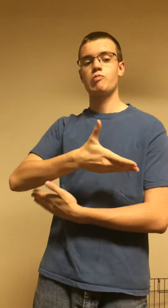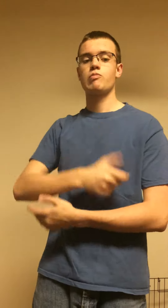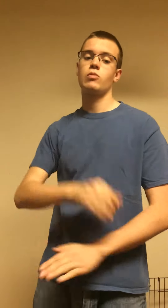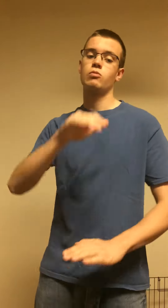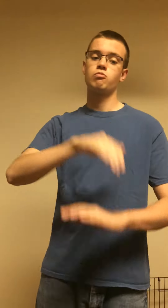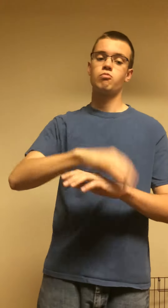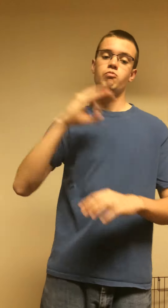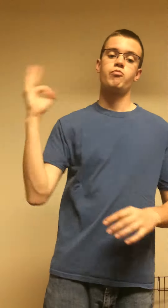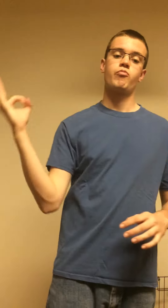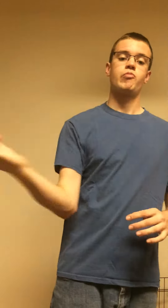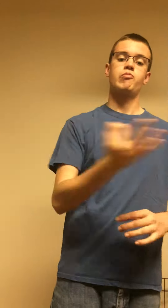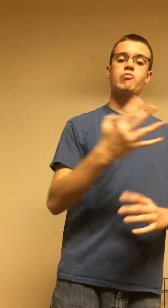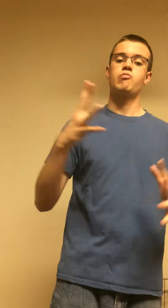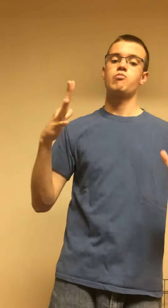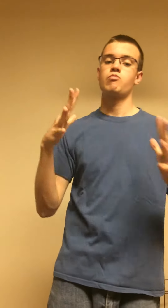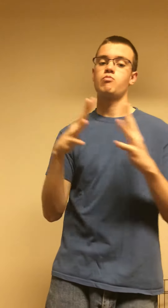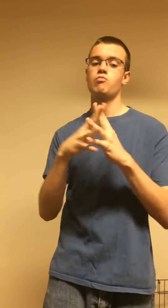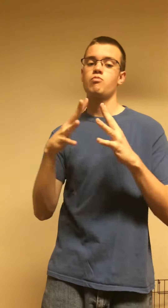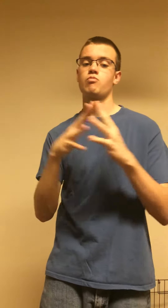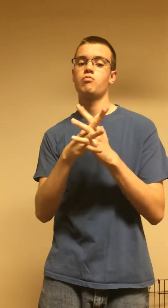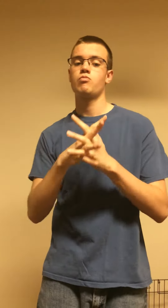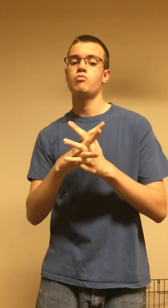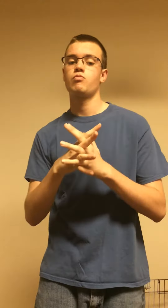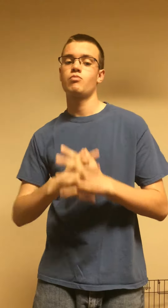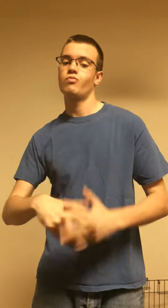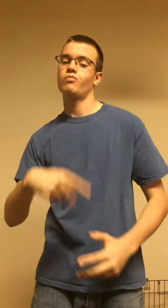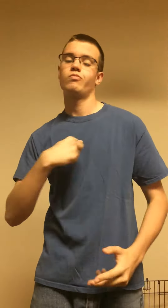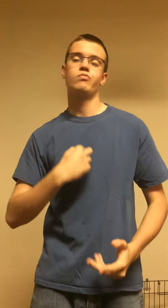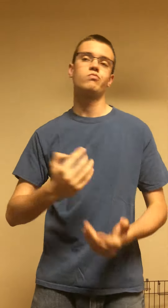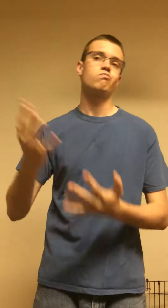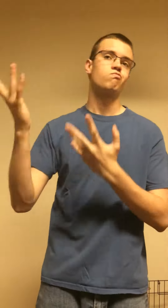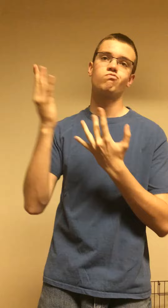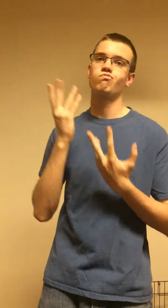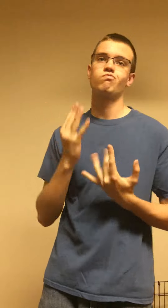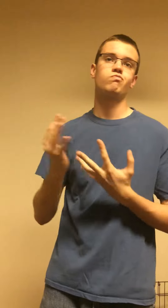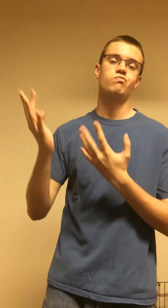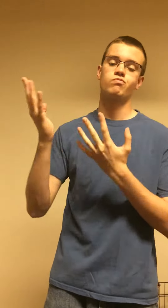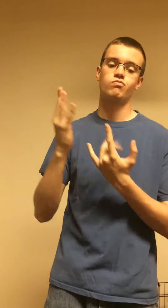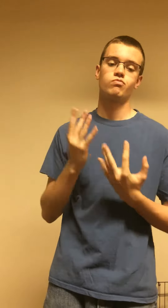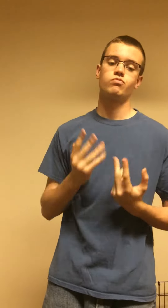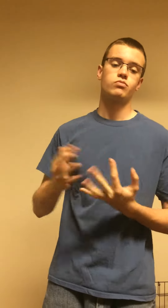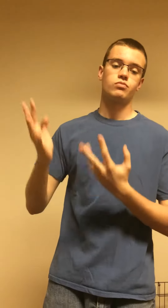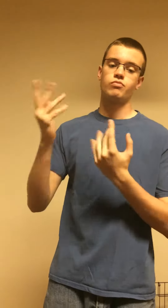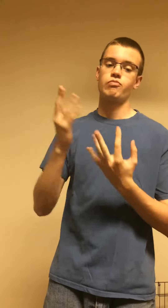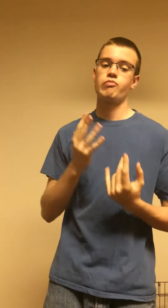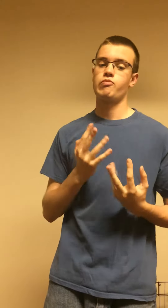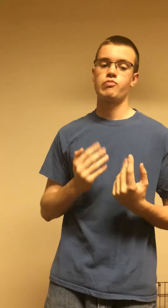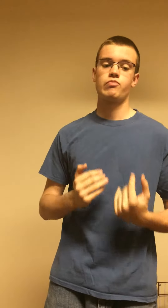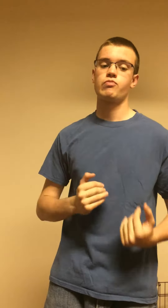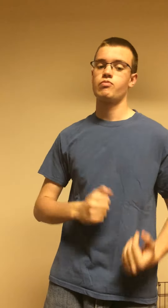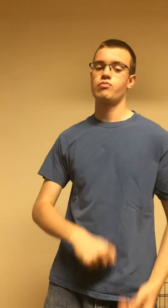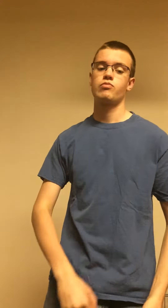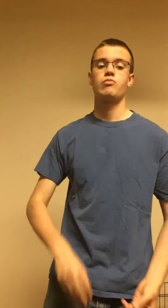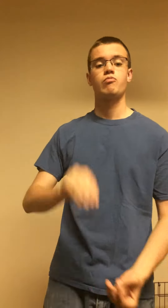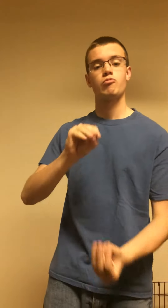Friday night, football games, living for the speakers to call the name on the band.